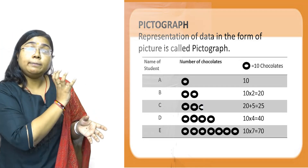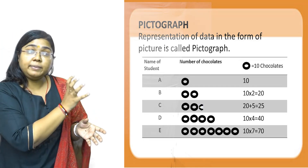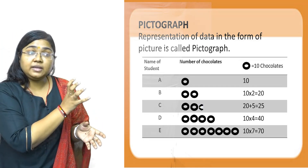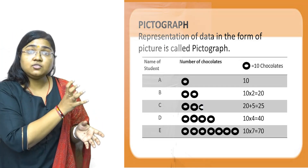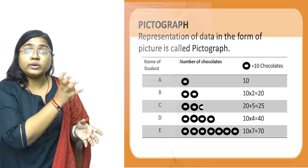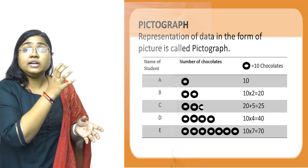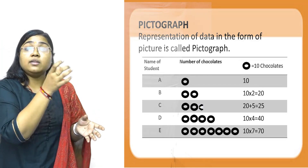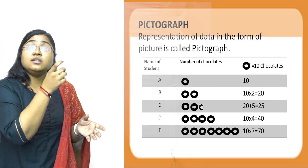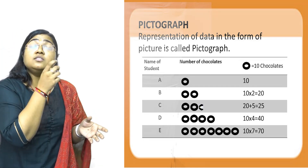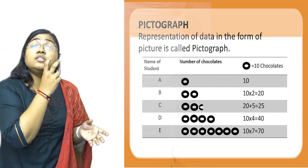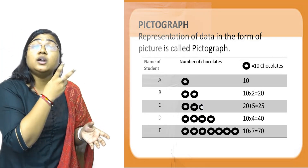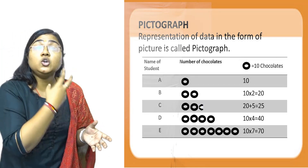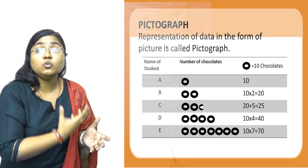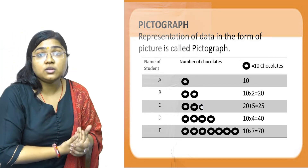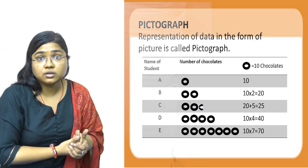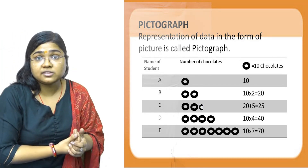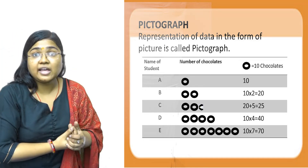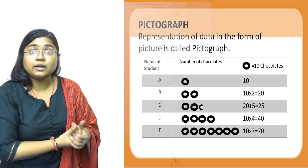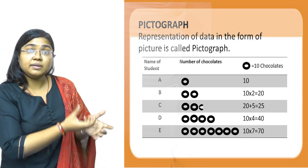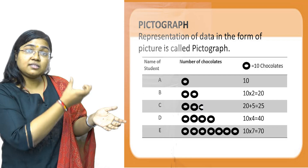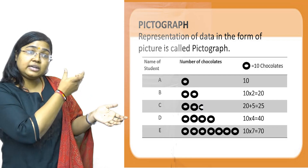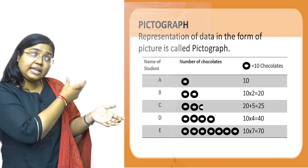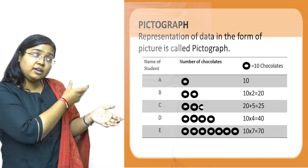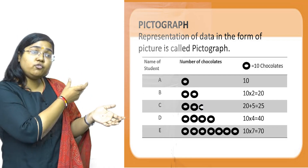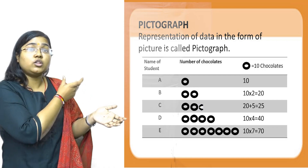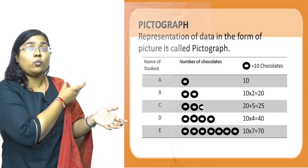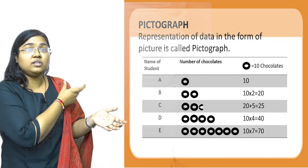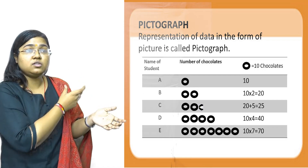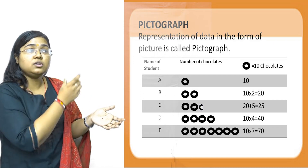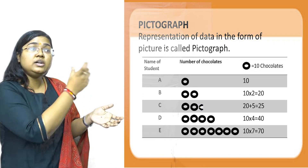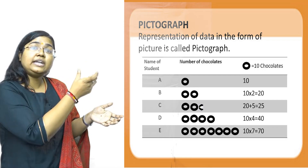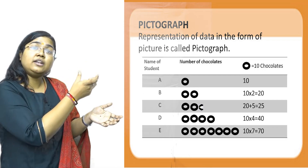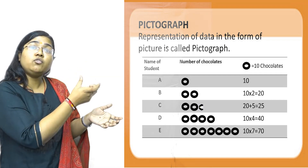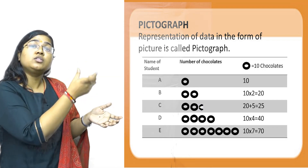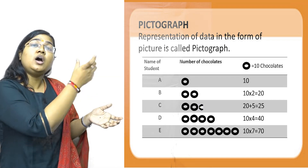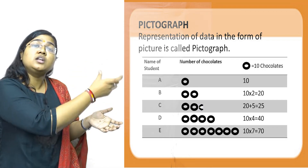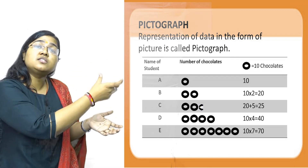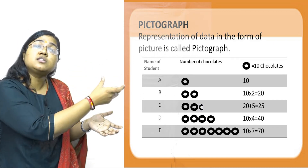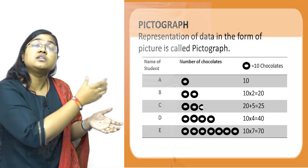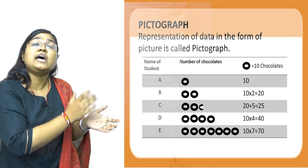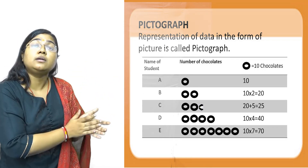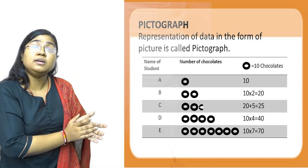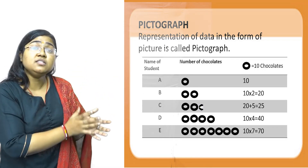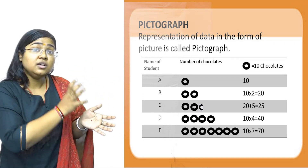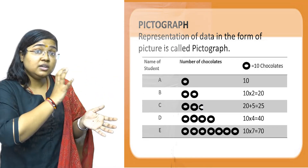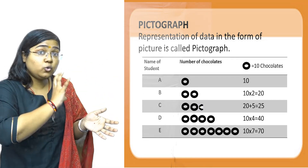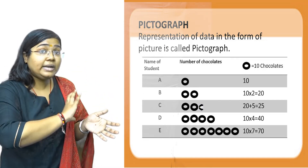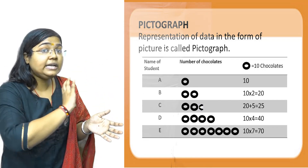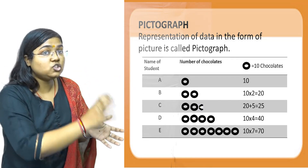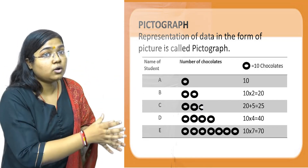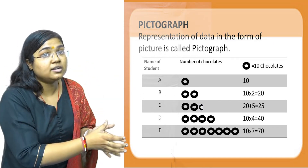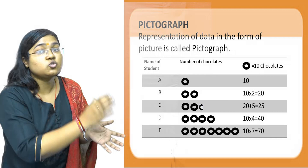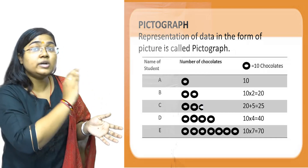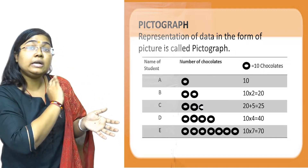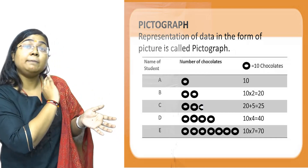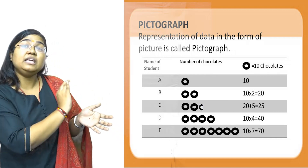of the B student, there are two circles. That means 10 for the one circle, 10 for the another circle. That means